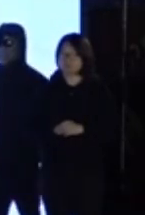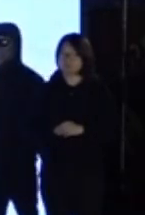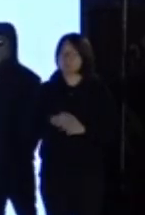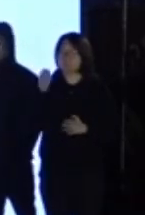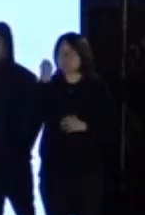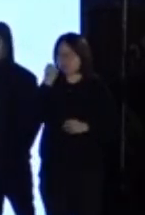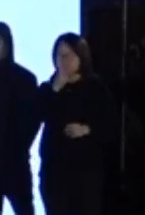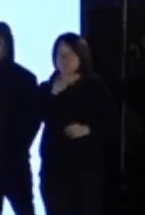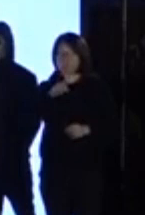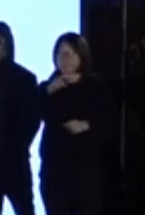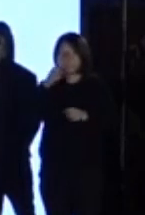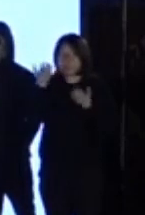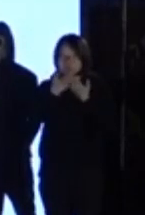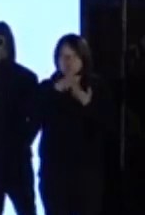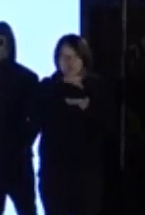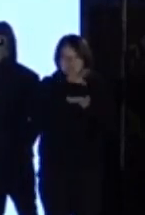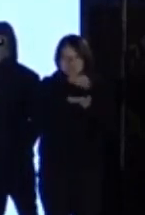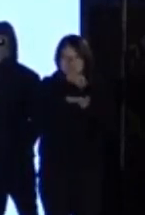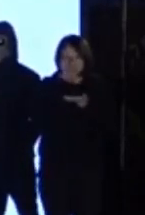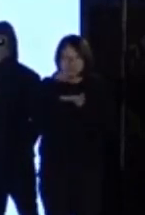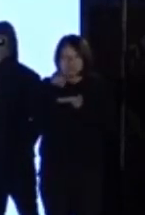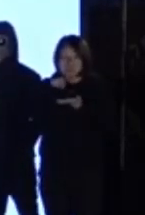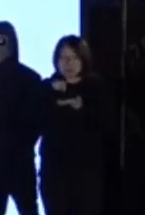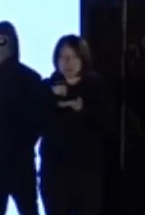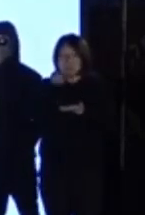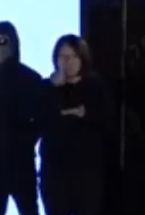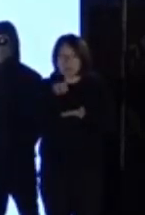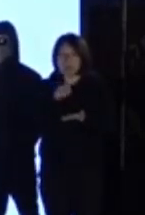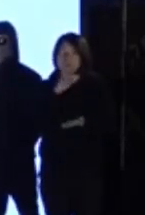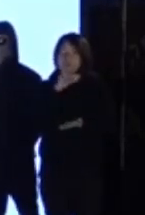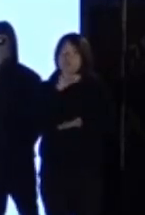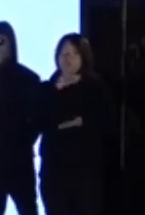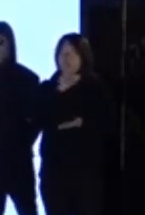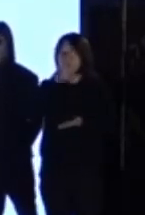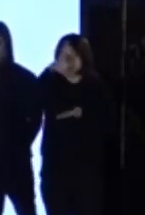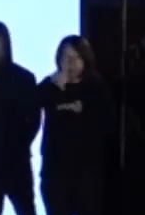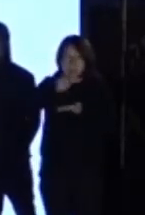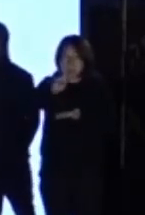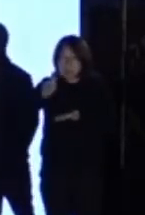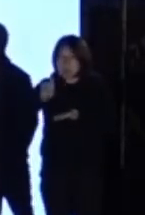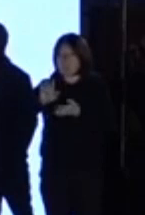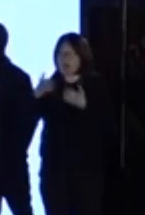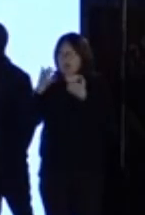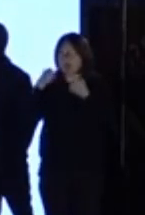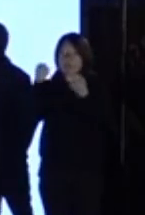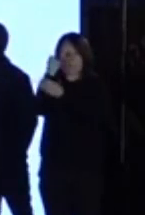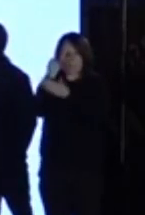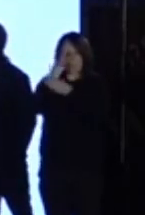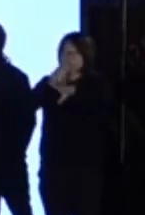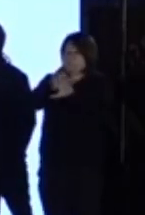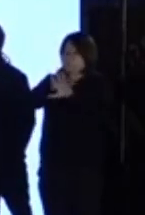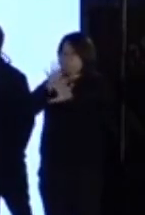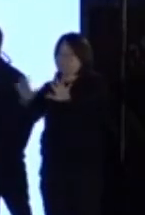data regarding respondents' roles in protests, such as being a frontline protester, a pacifist protester, an online